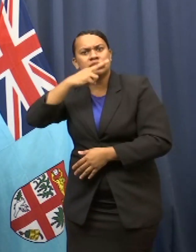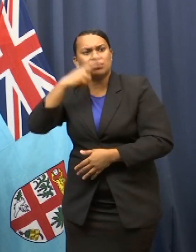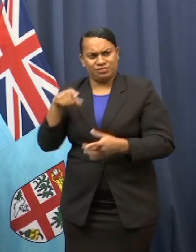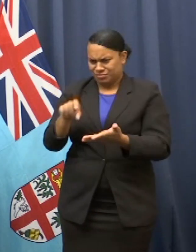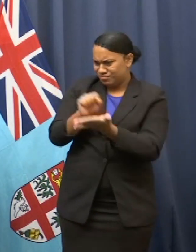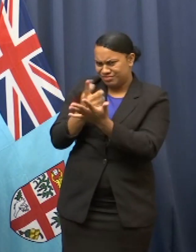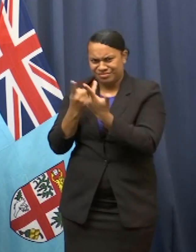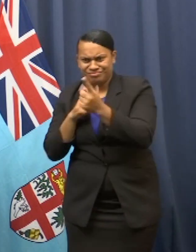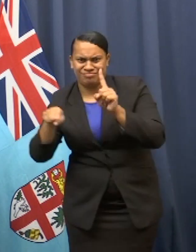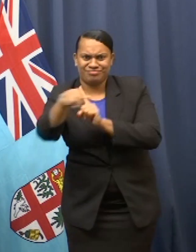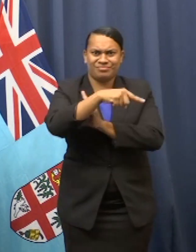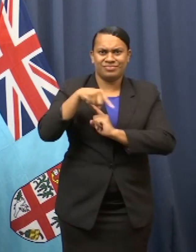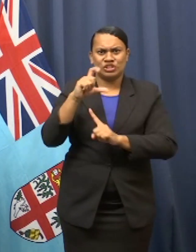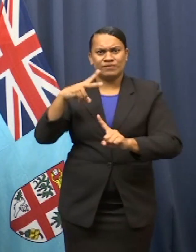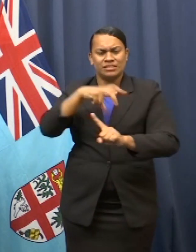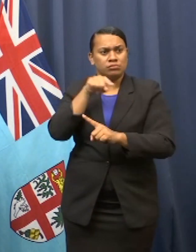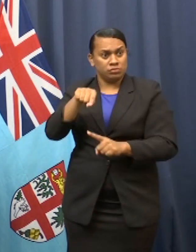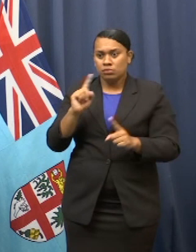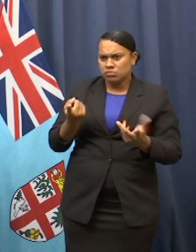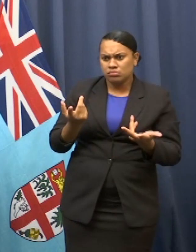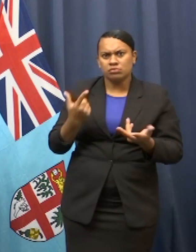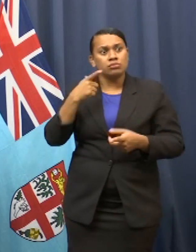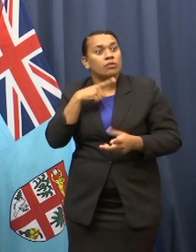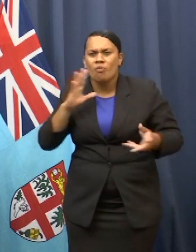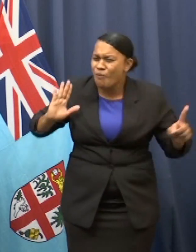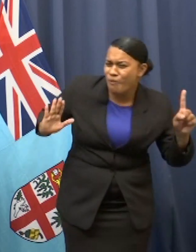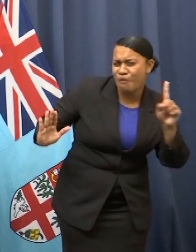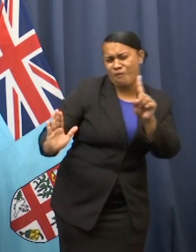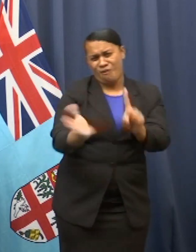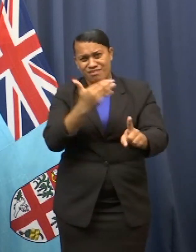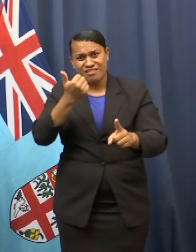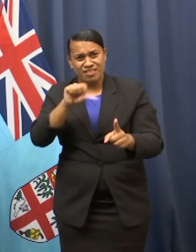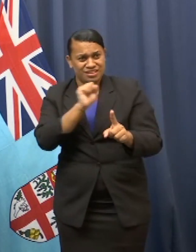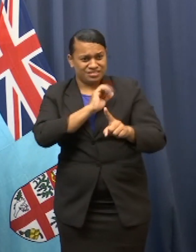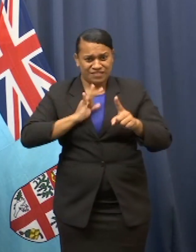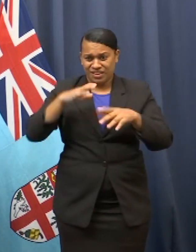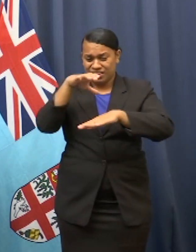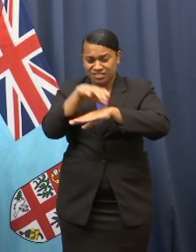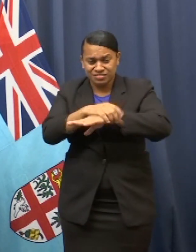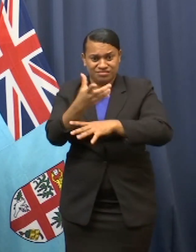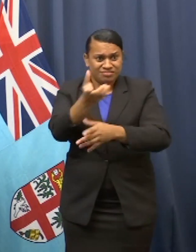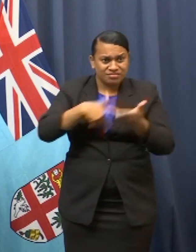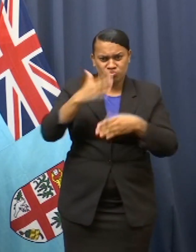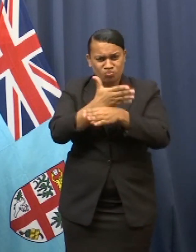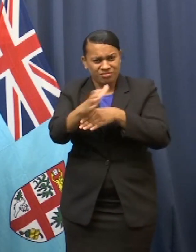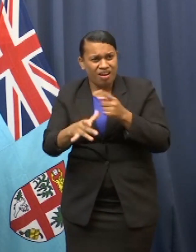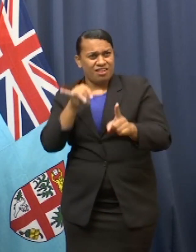to the hard work of our officers and staff, as well as the good measures we put in place to protect our